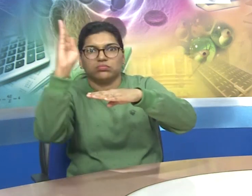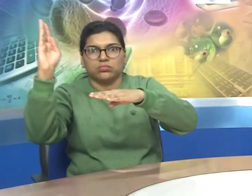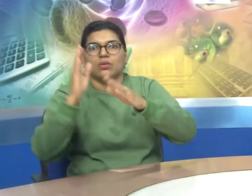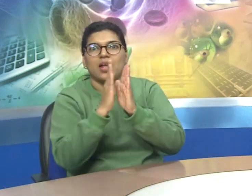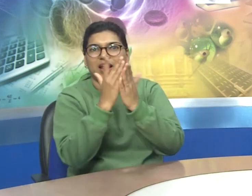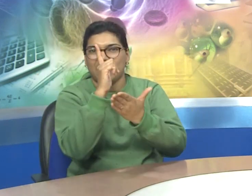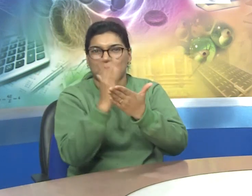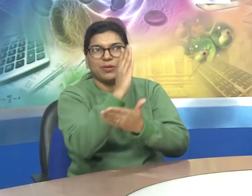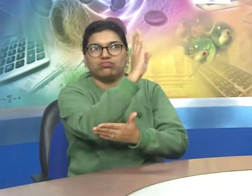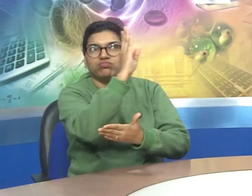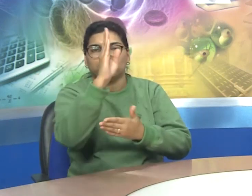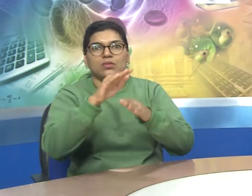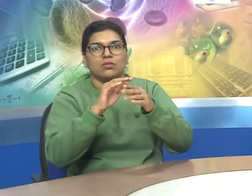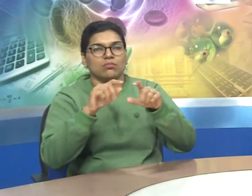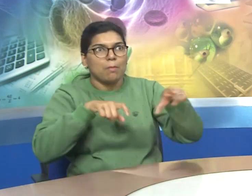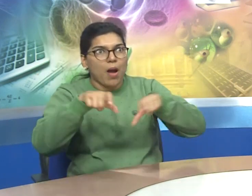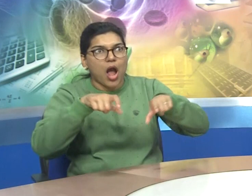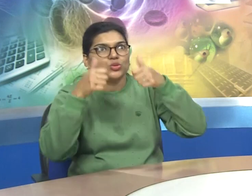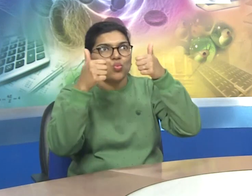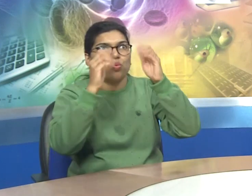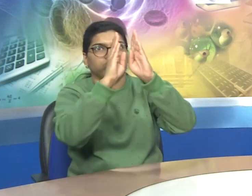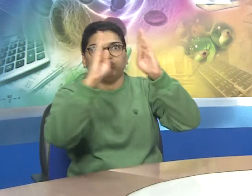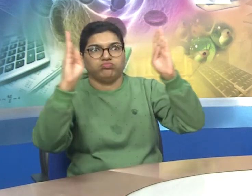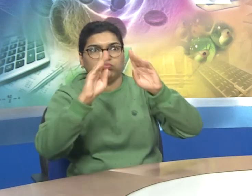Because in library we put all the books in the shelf.